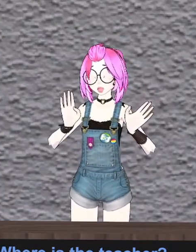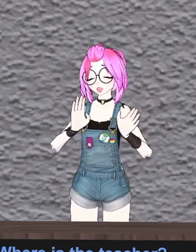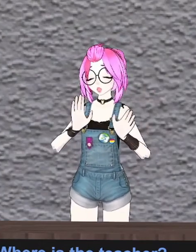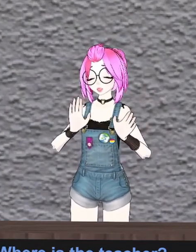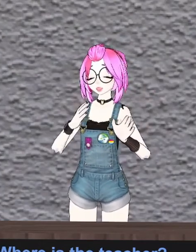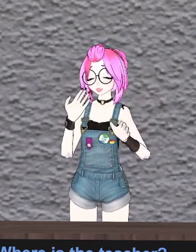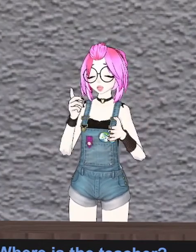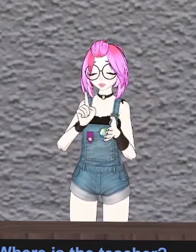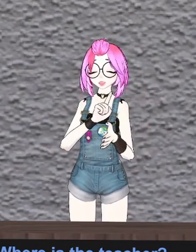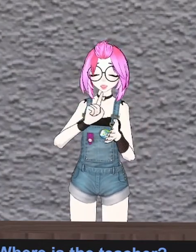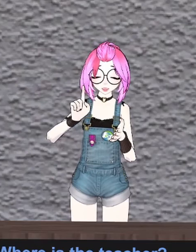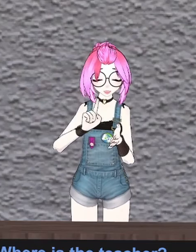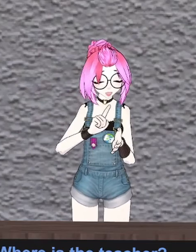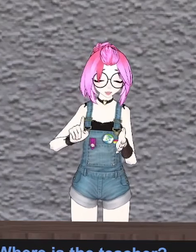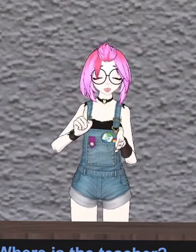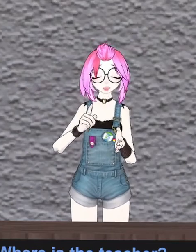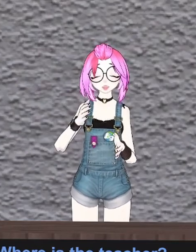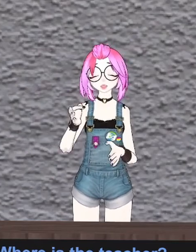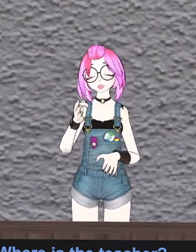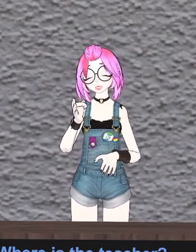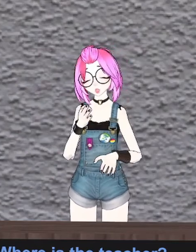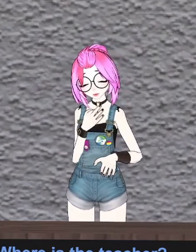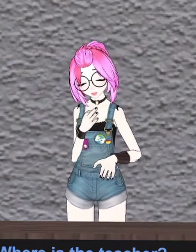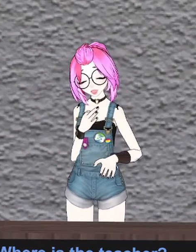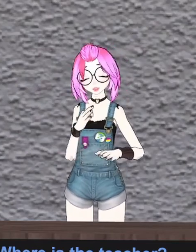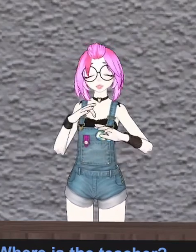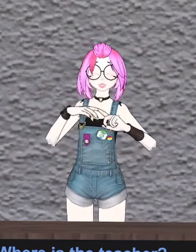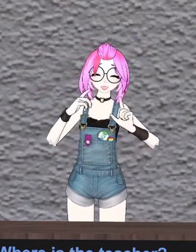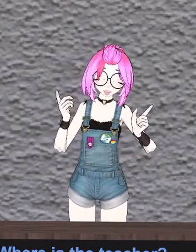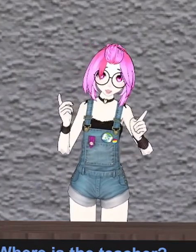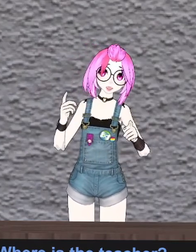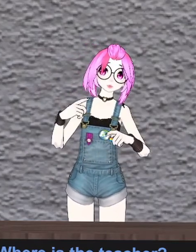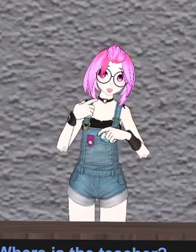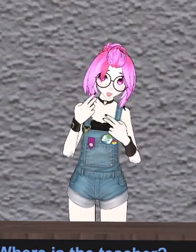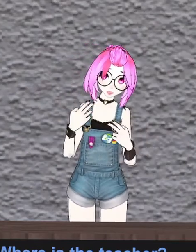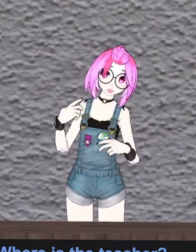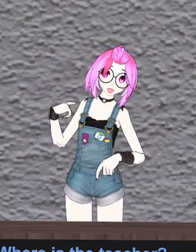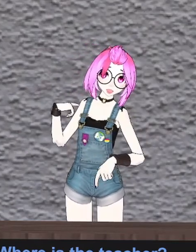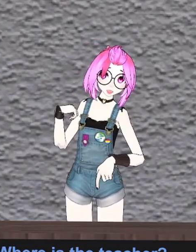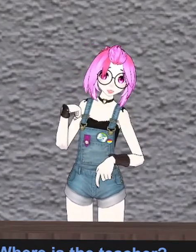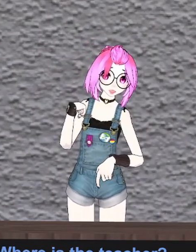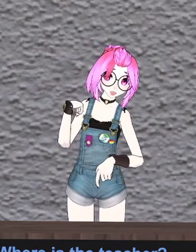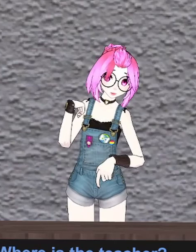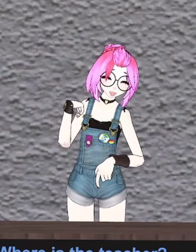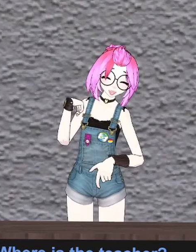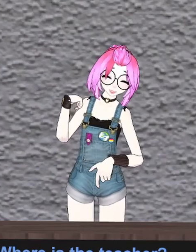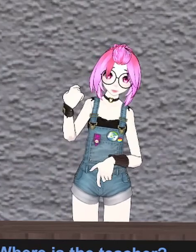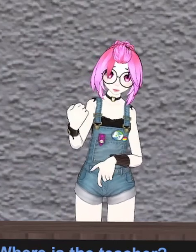I learned it as that. And it is in some dictionaries they show like this. But then we also saw another sign where you point and you